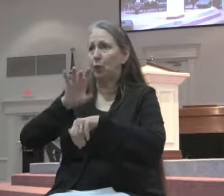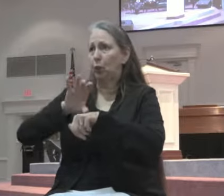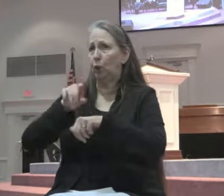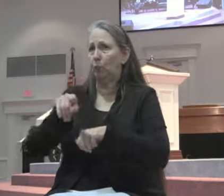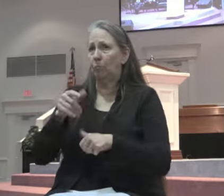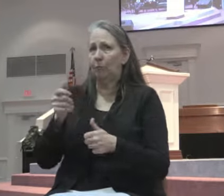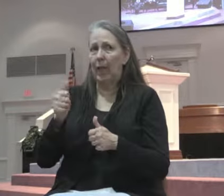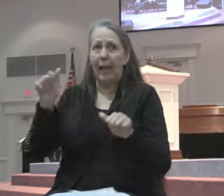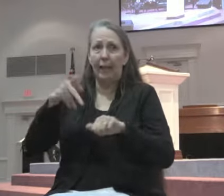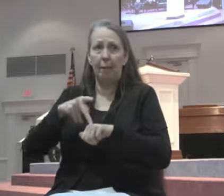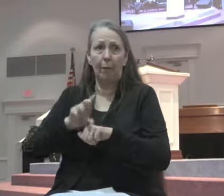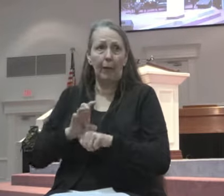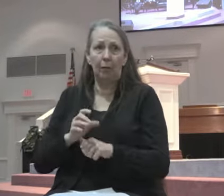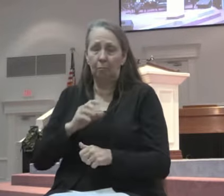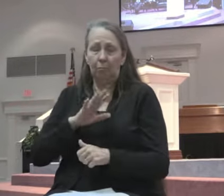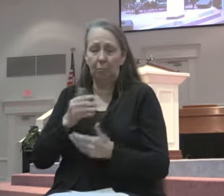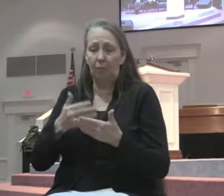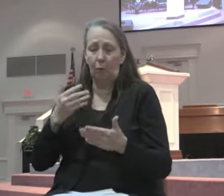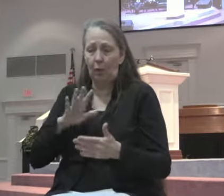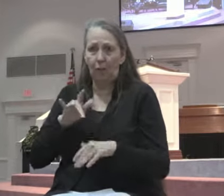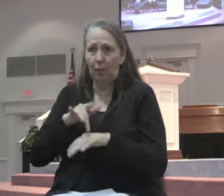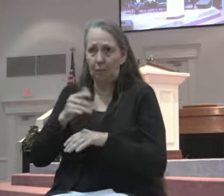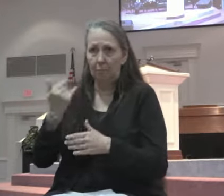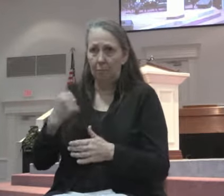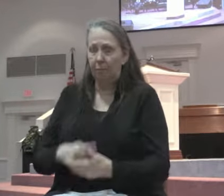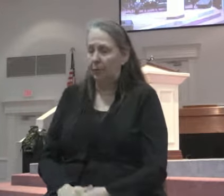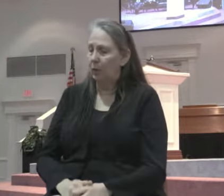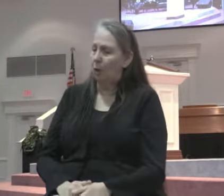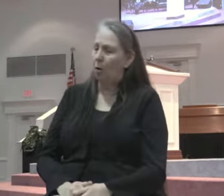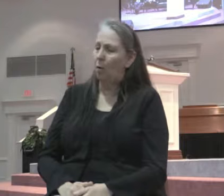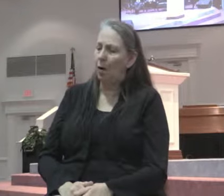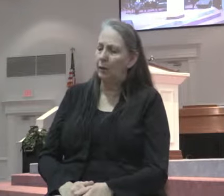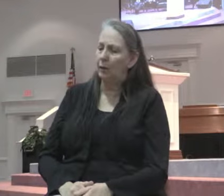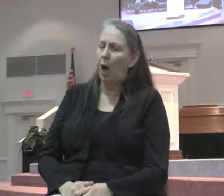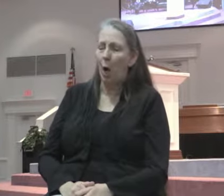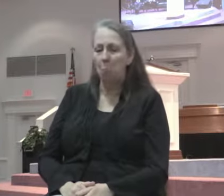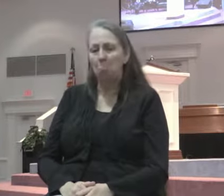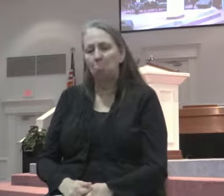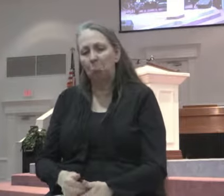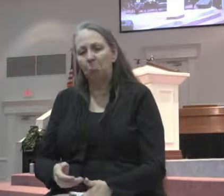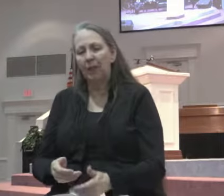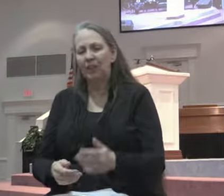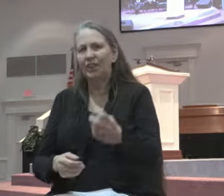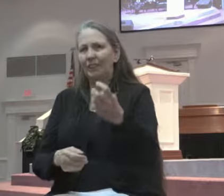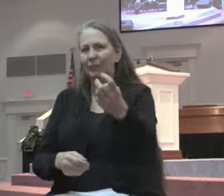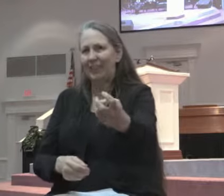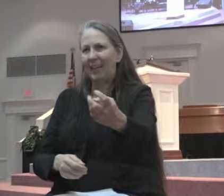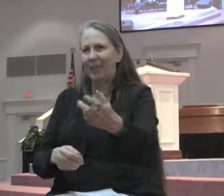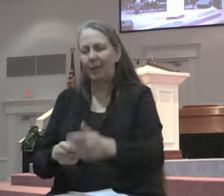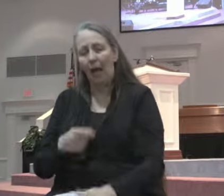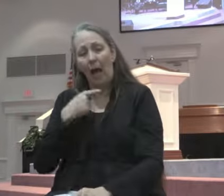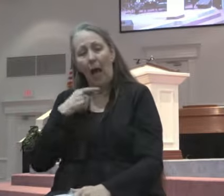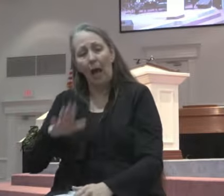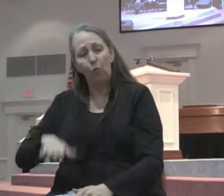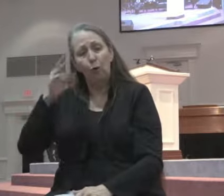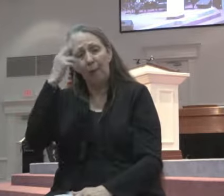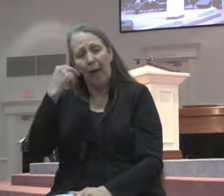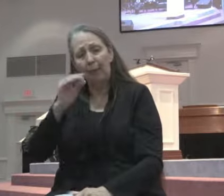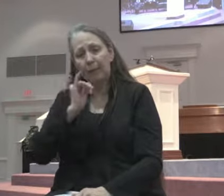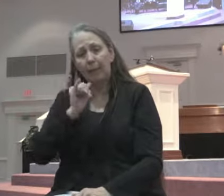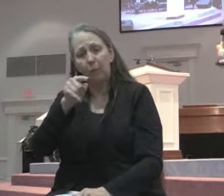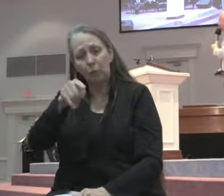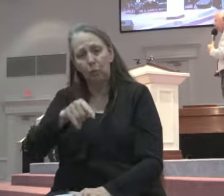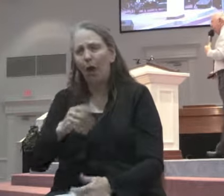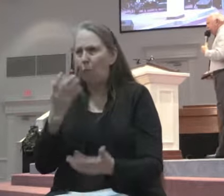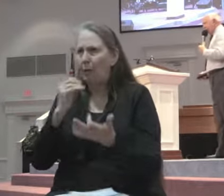in anything Pentecostal. So I got acquainted and told her I was raised Catholic as well and wanted